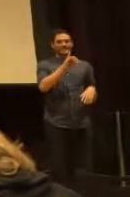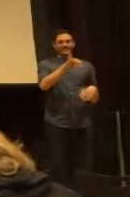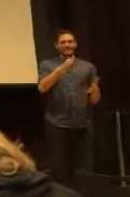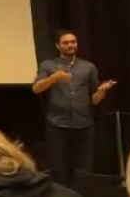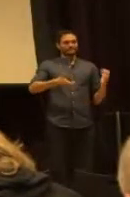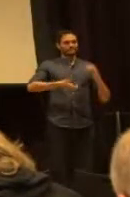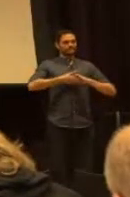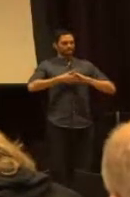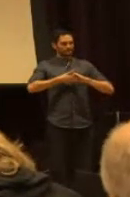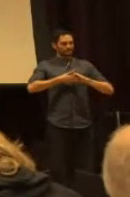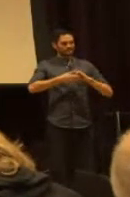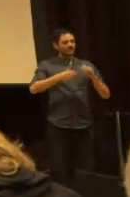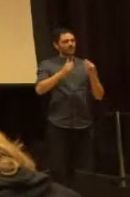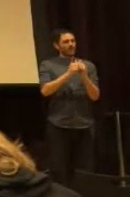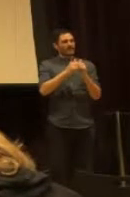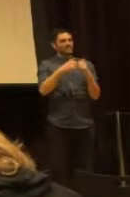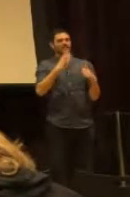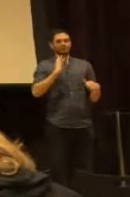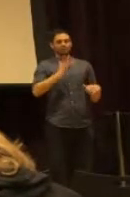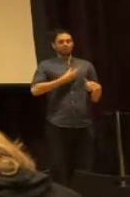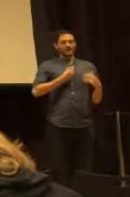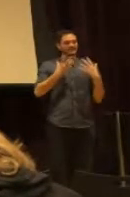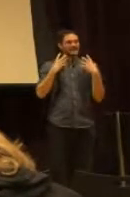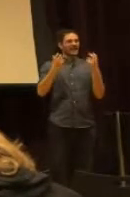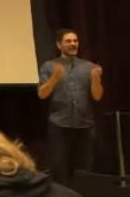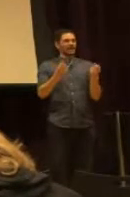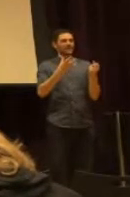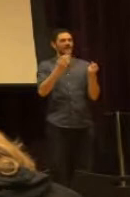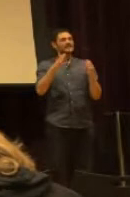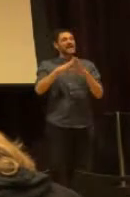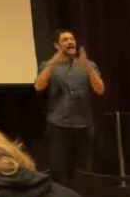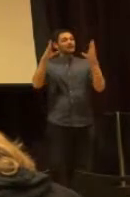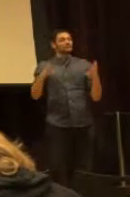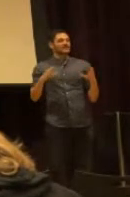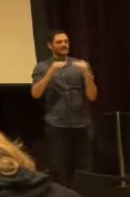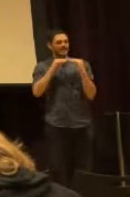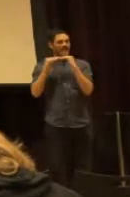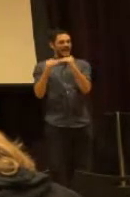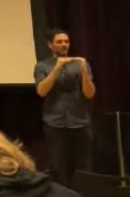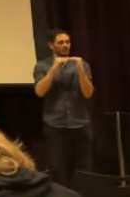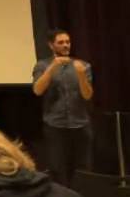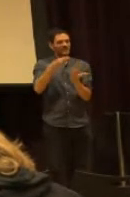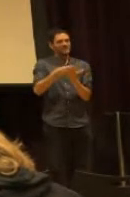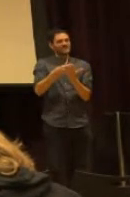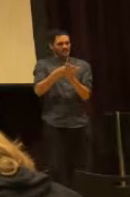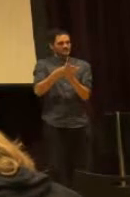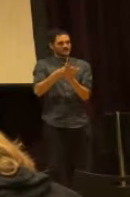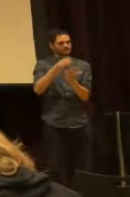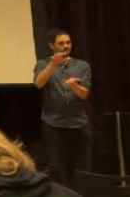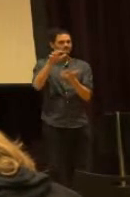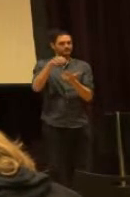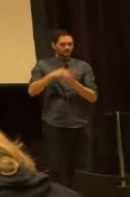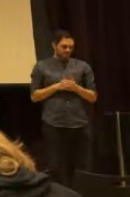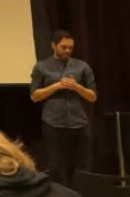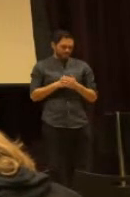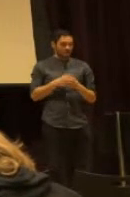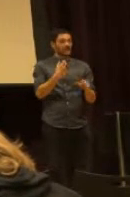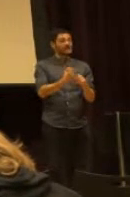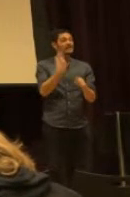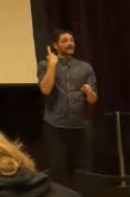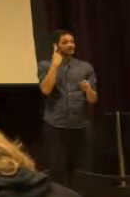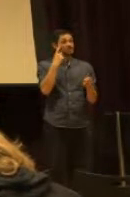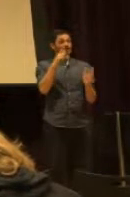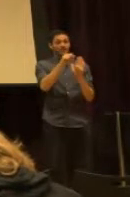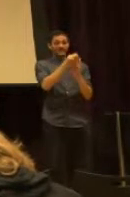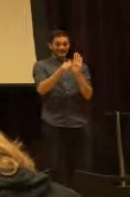Trans Wellness and Equity Fund, which was a historic win for us last year. For the first time ever, this state made historic investments into the